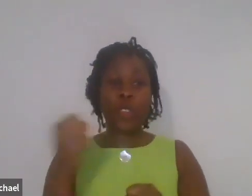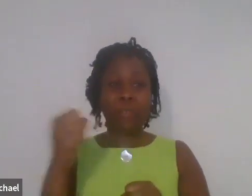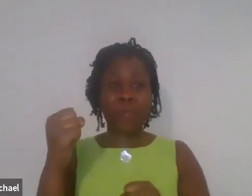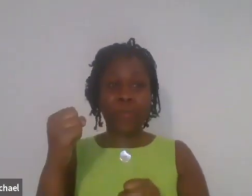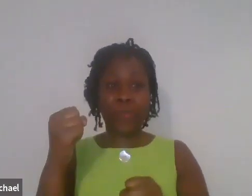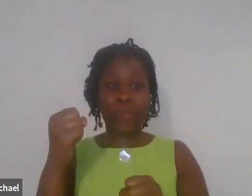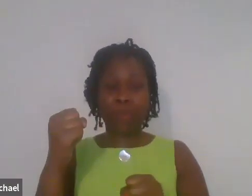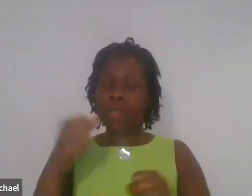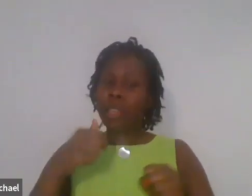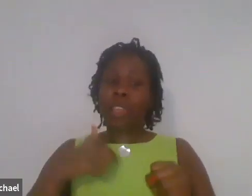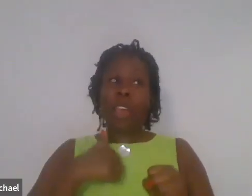I'm 28 years old.